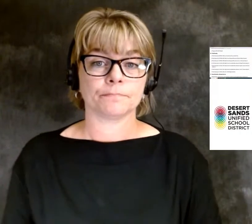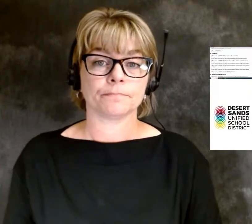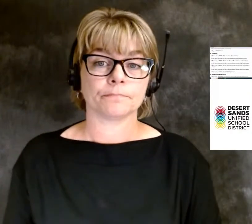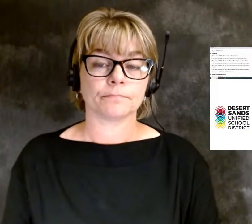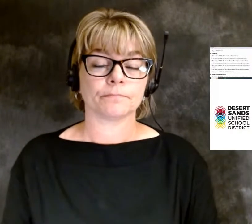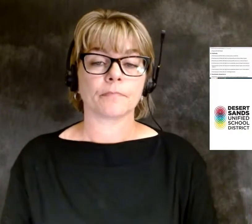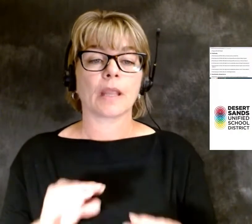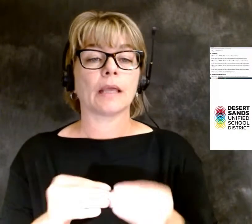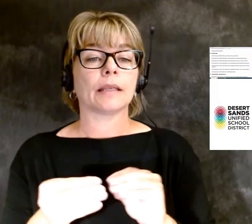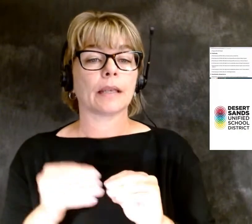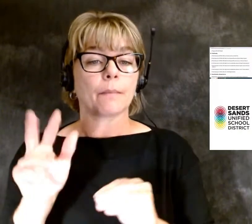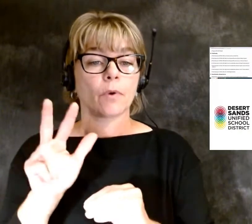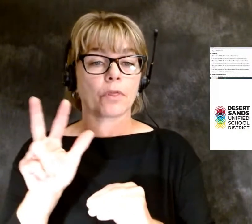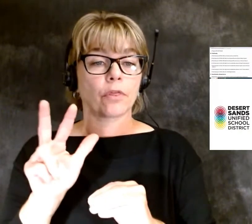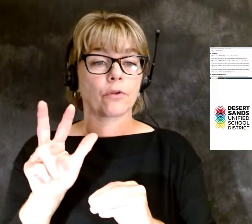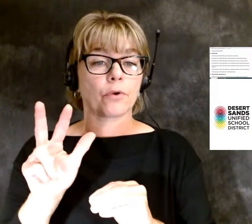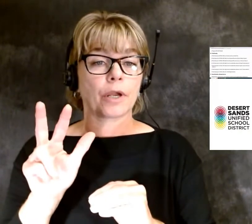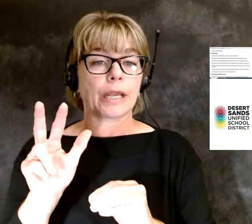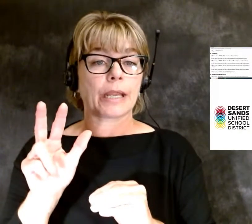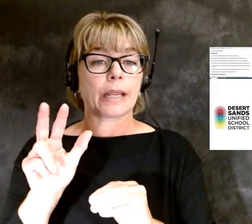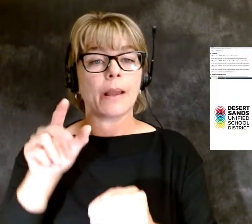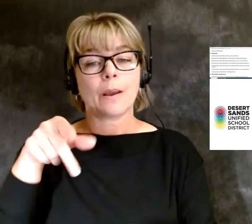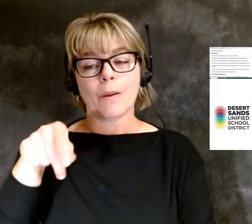Number three, public hearing number